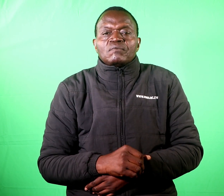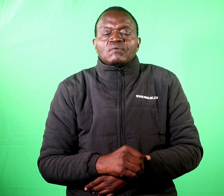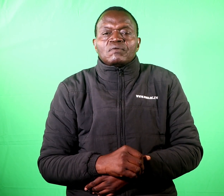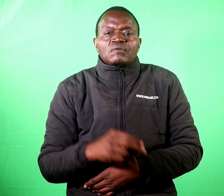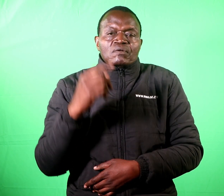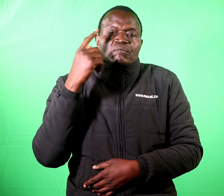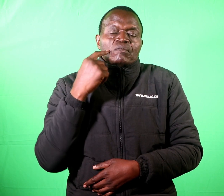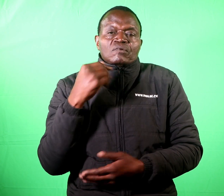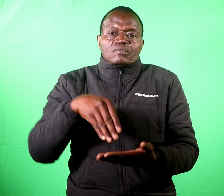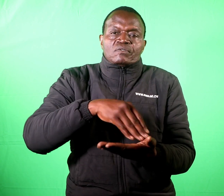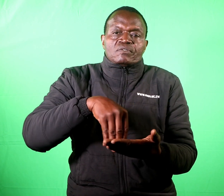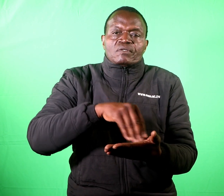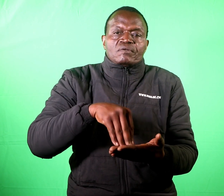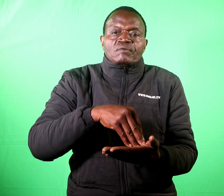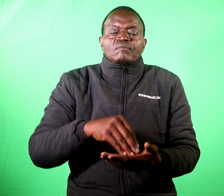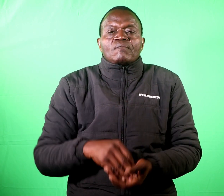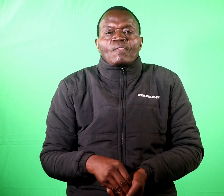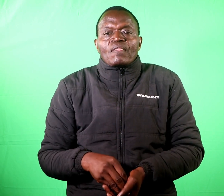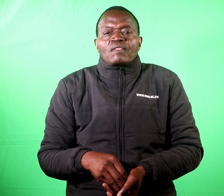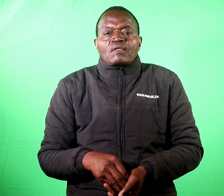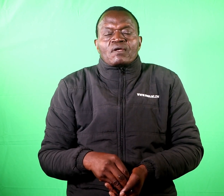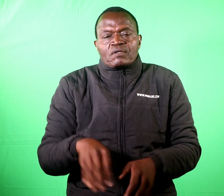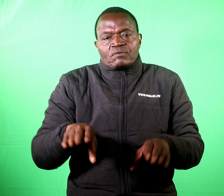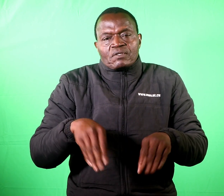Mashonaland Central, casual labor